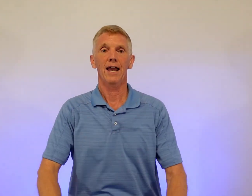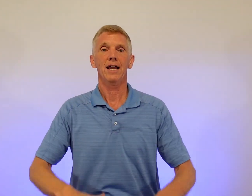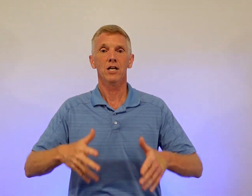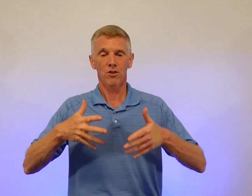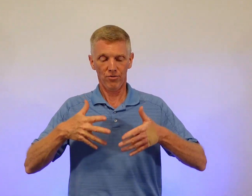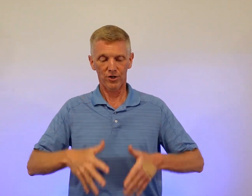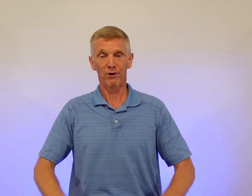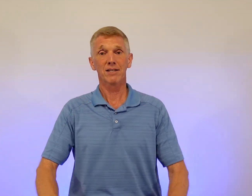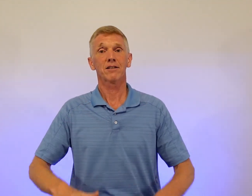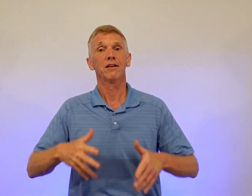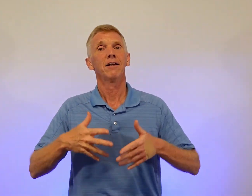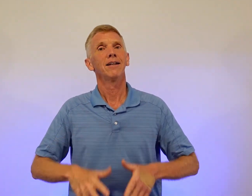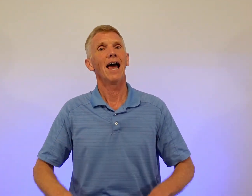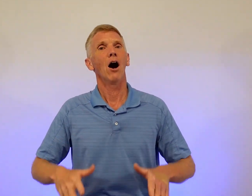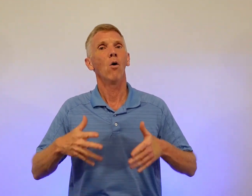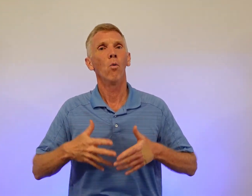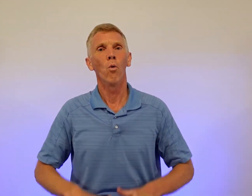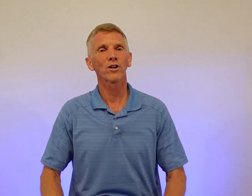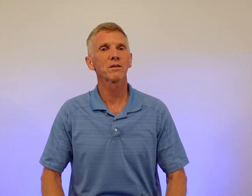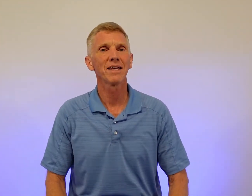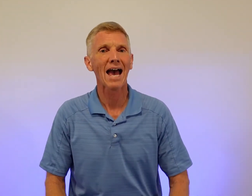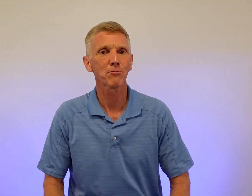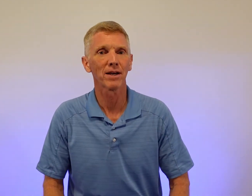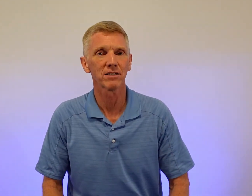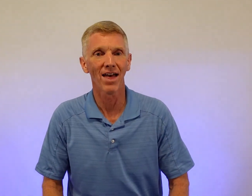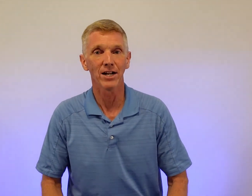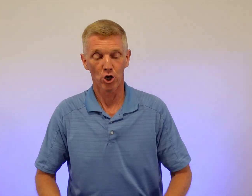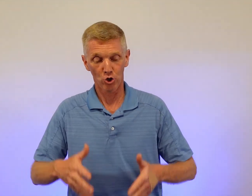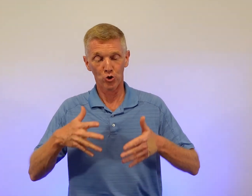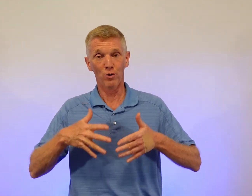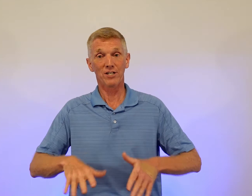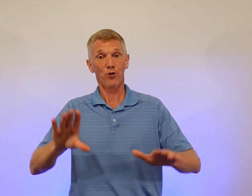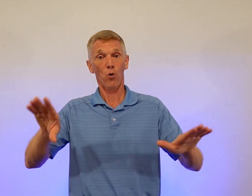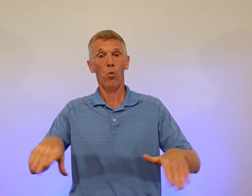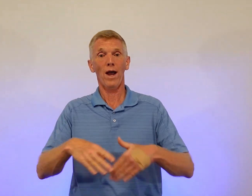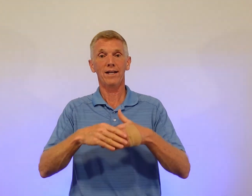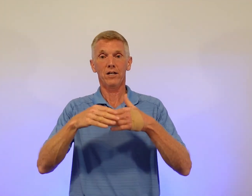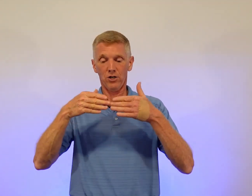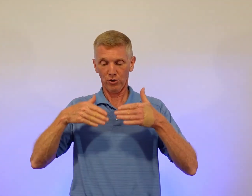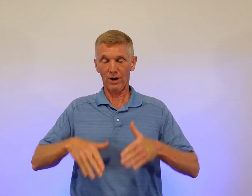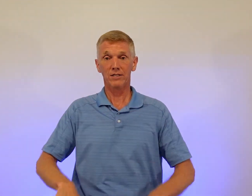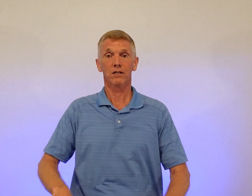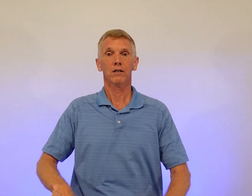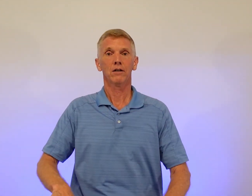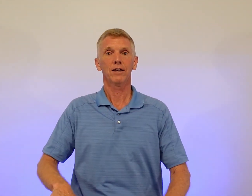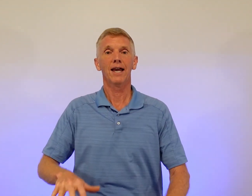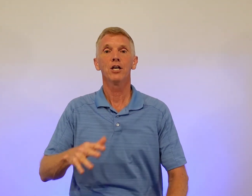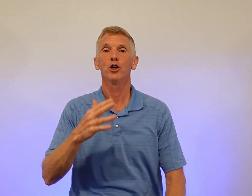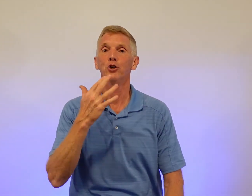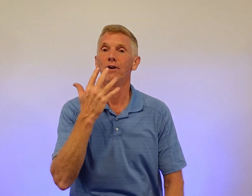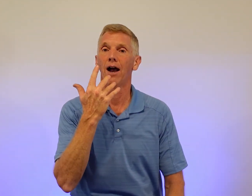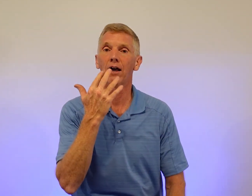Okay, the dress. Now, what are some of the aspects of that dress, the wedding dress? Okay, you've got